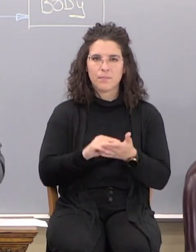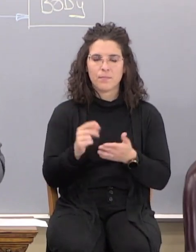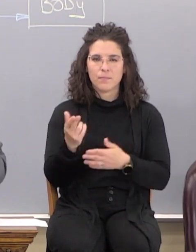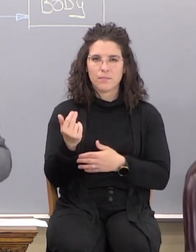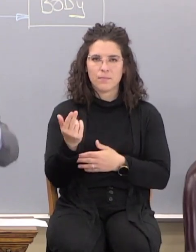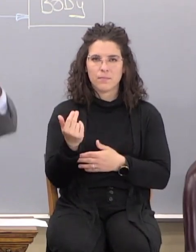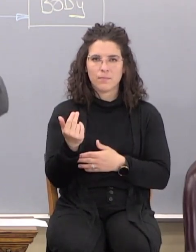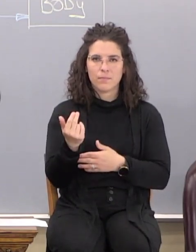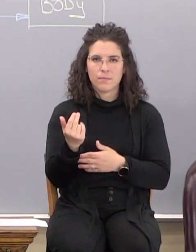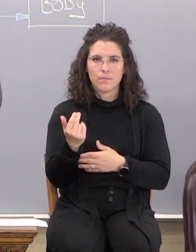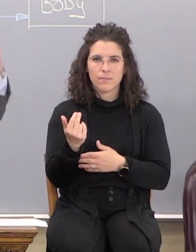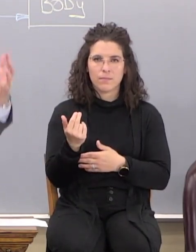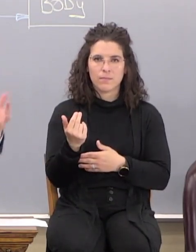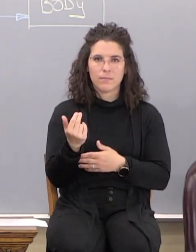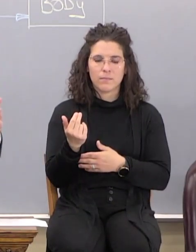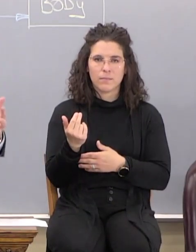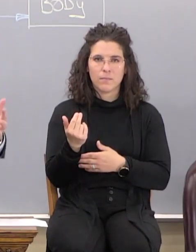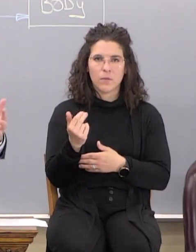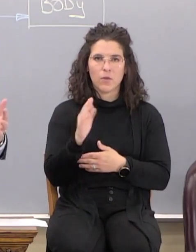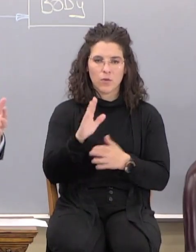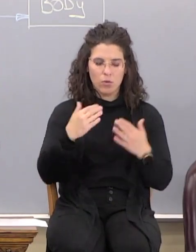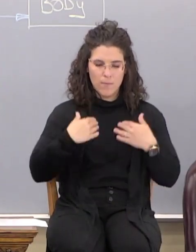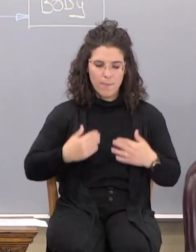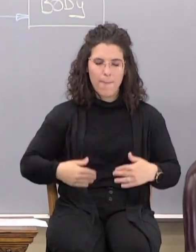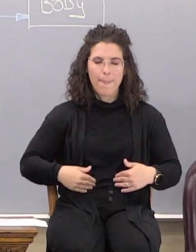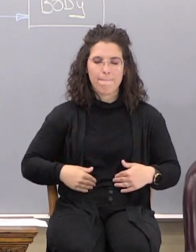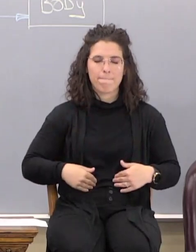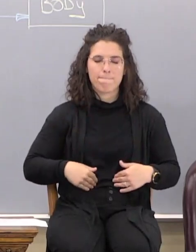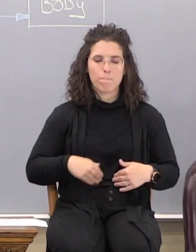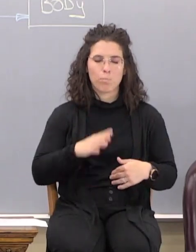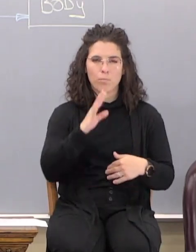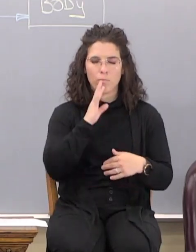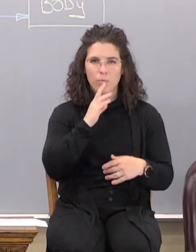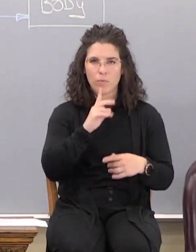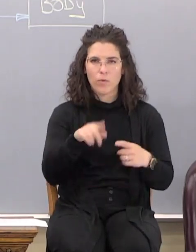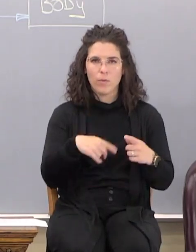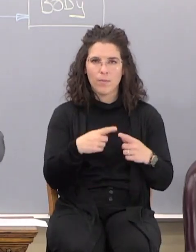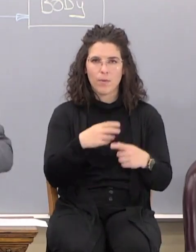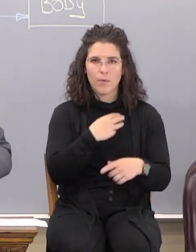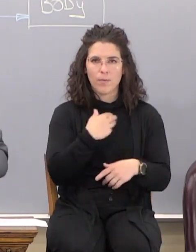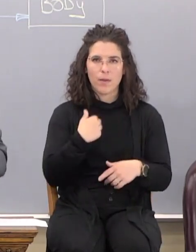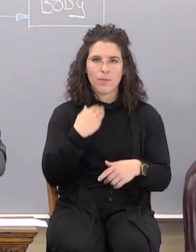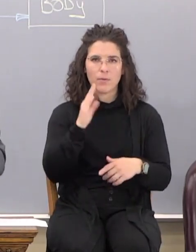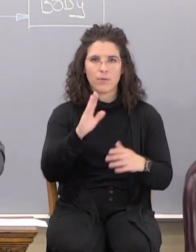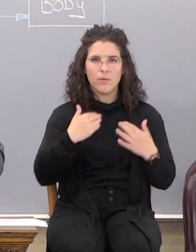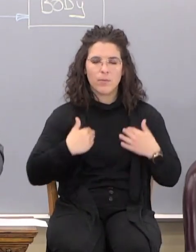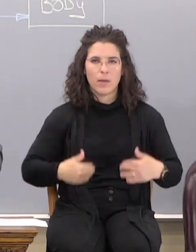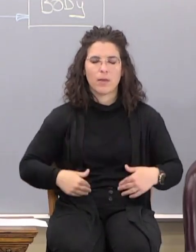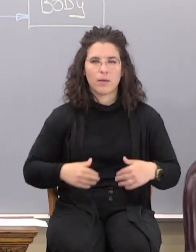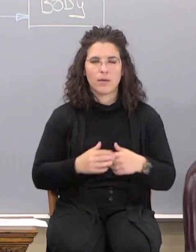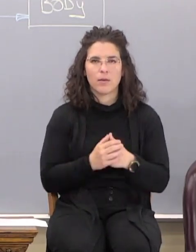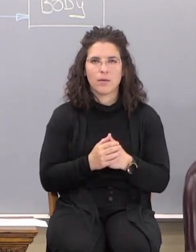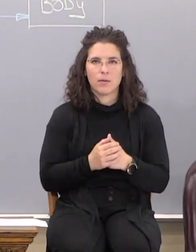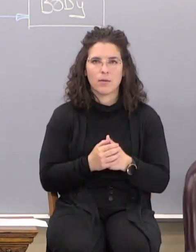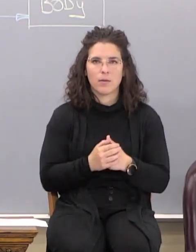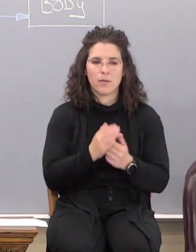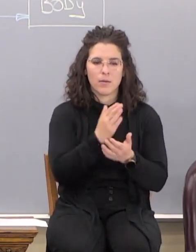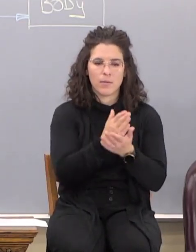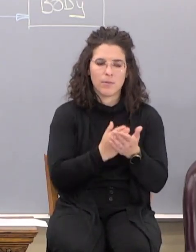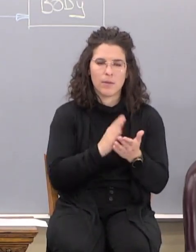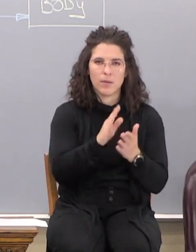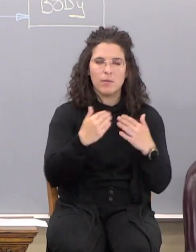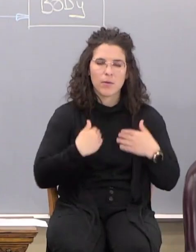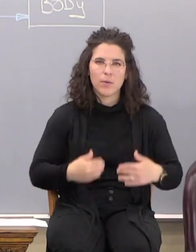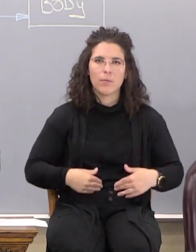he's going to take your body, the mortal body, and he's going to talk about the members of your body, the pieces of your body. He's